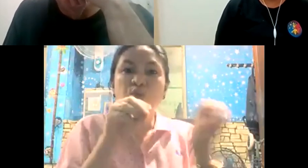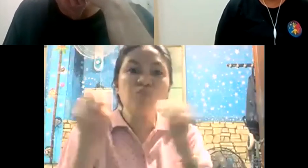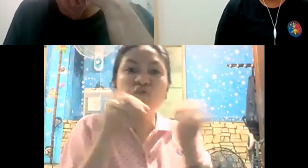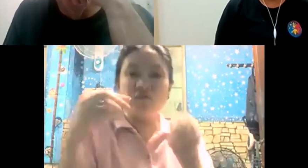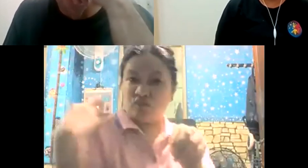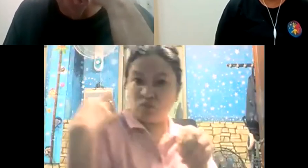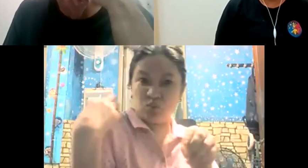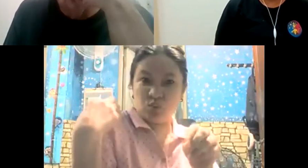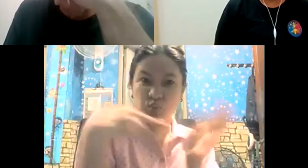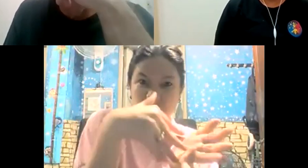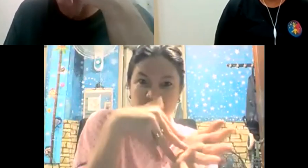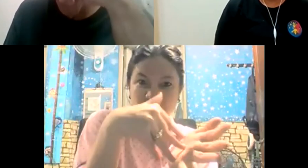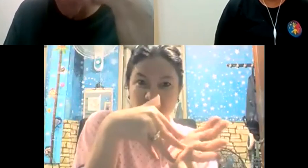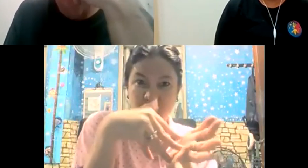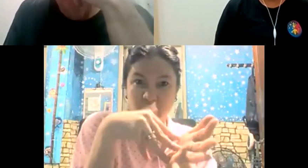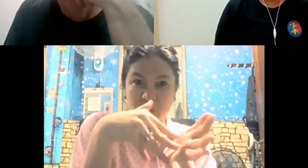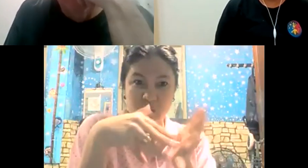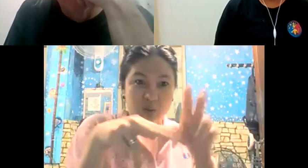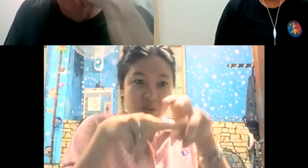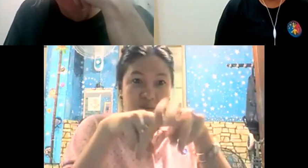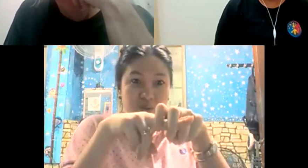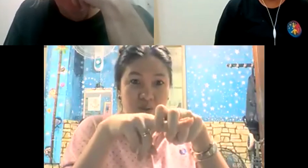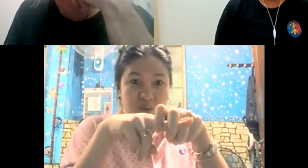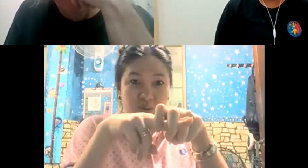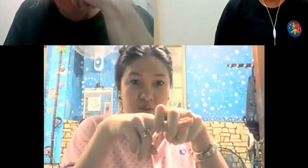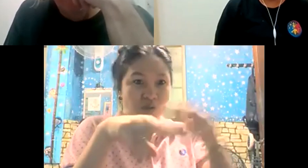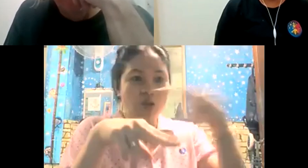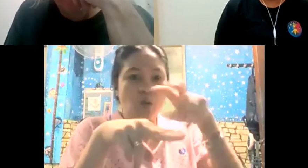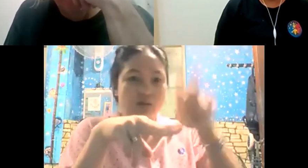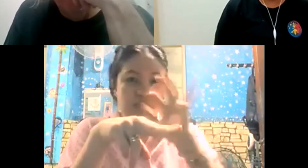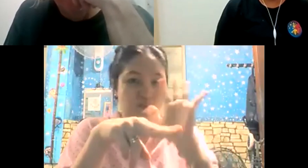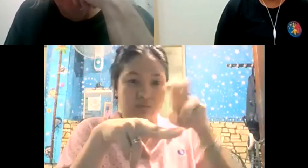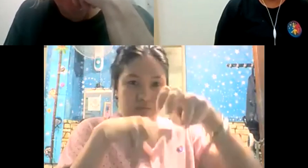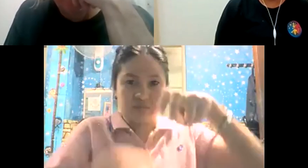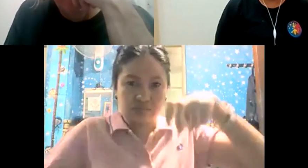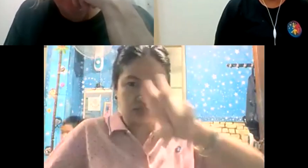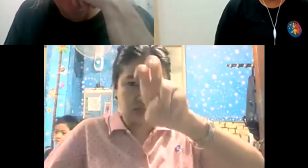So for the sign swing, the movement is in the non-dominant hand,